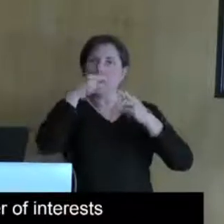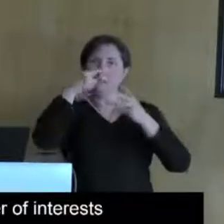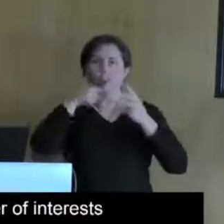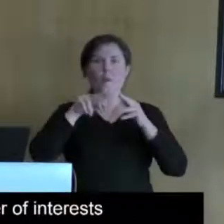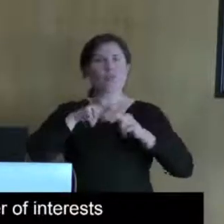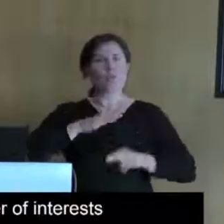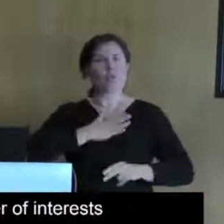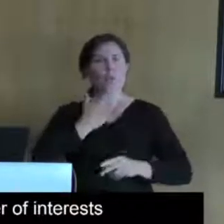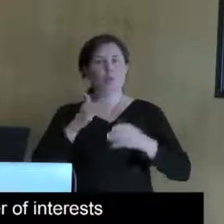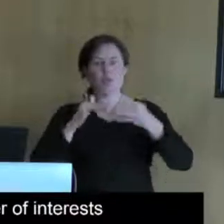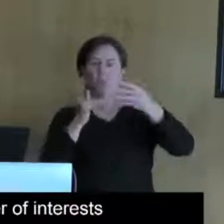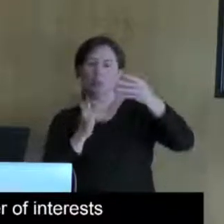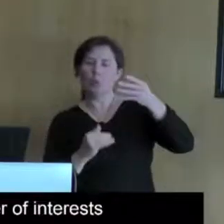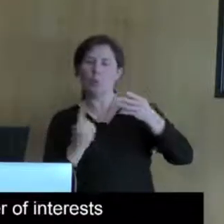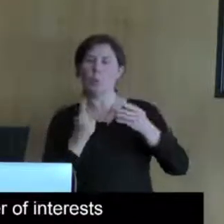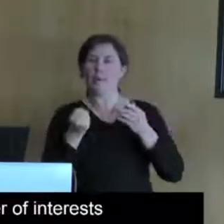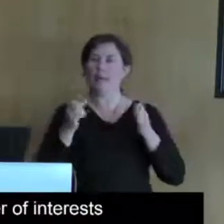program